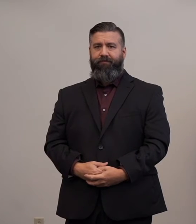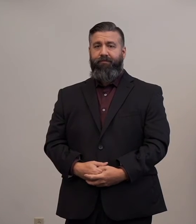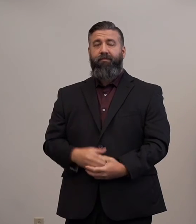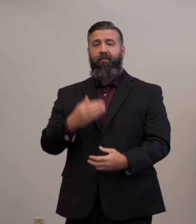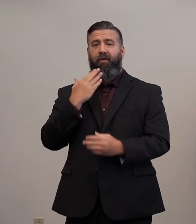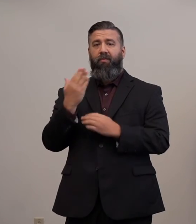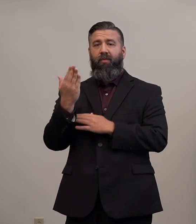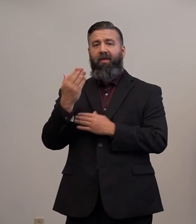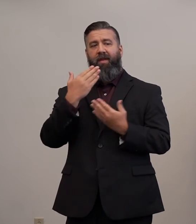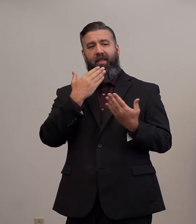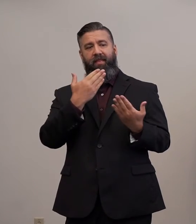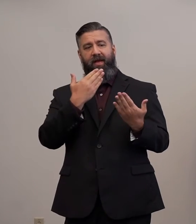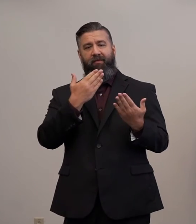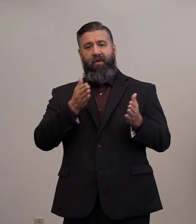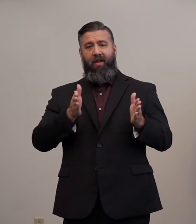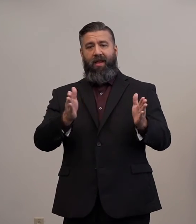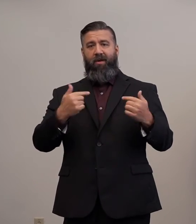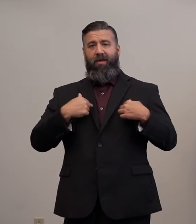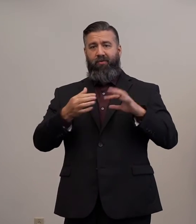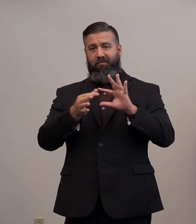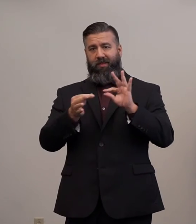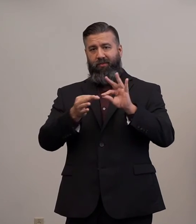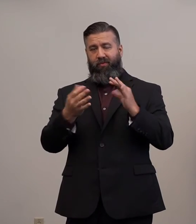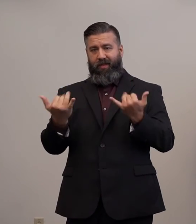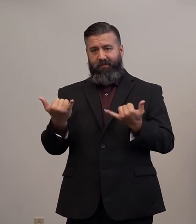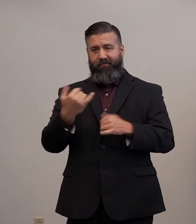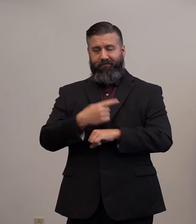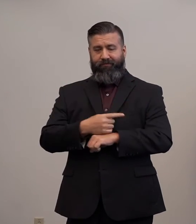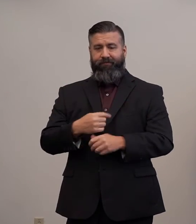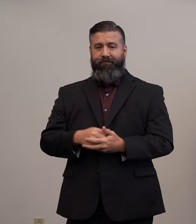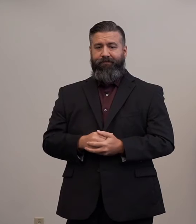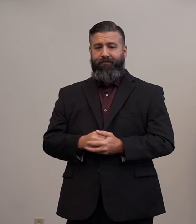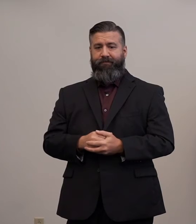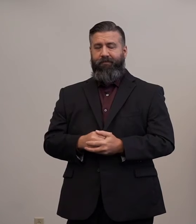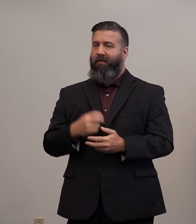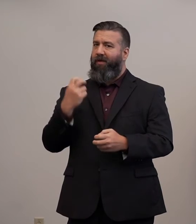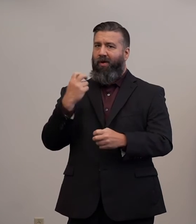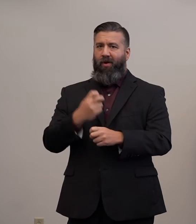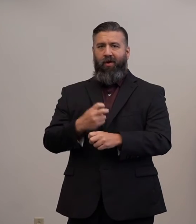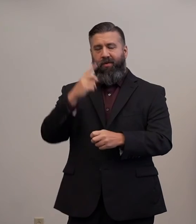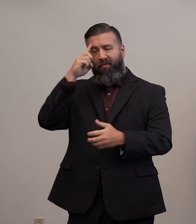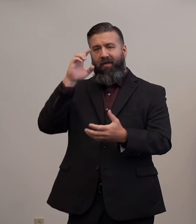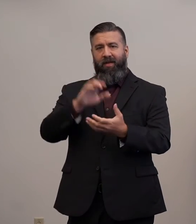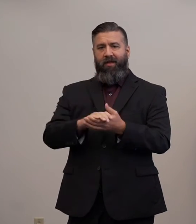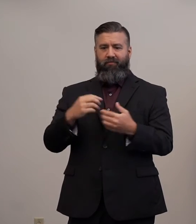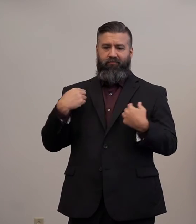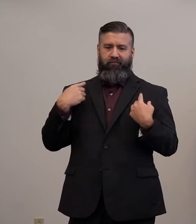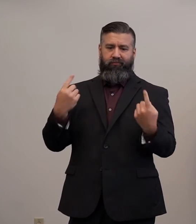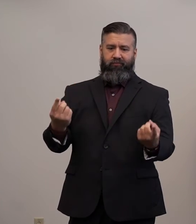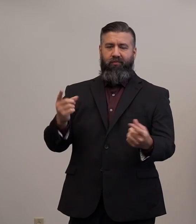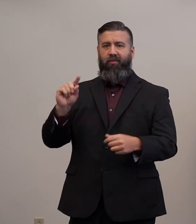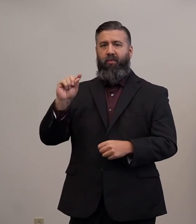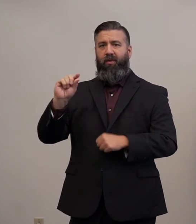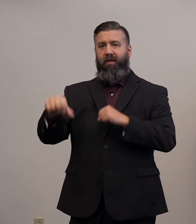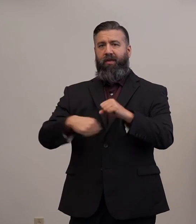Good morning. Thank you for allowing me to speak. It's hard to believe it's been 20 years, and like the